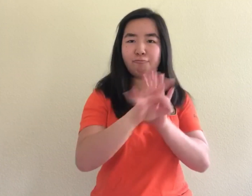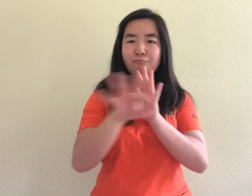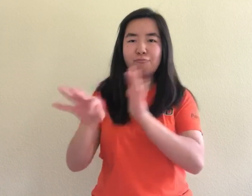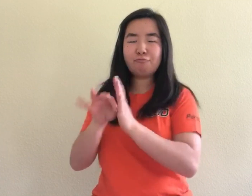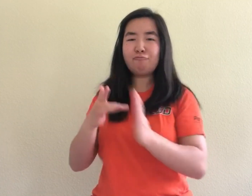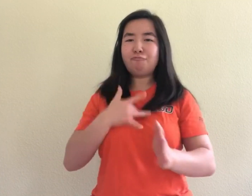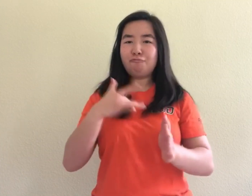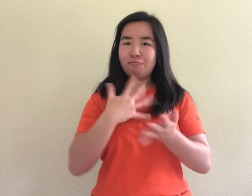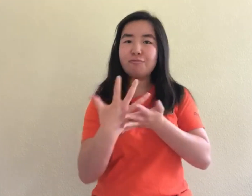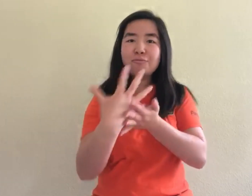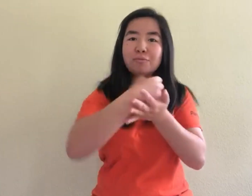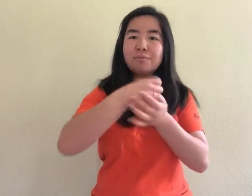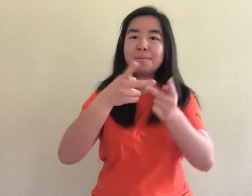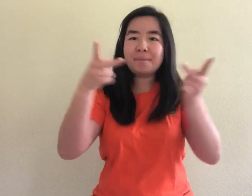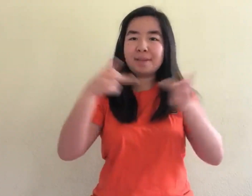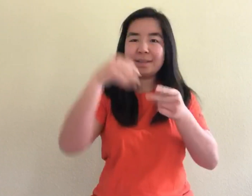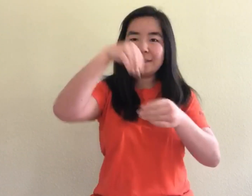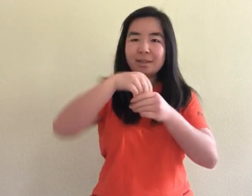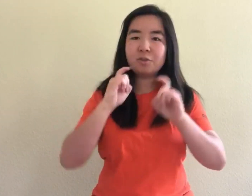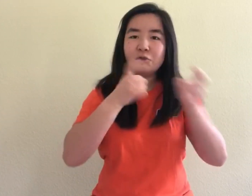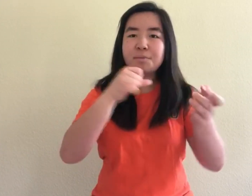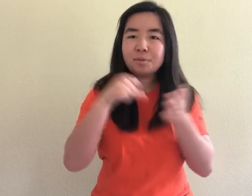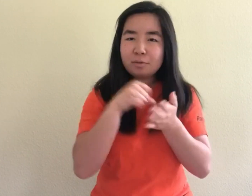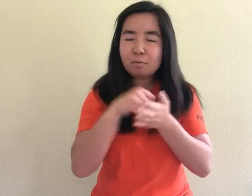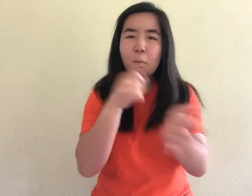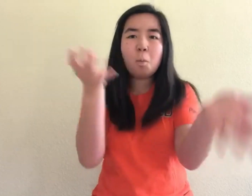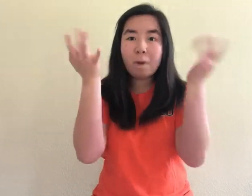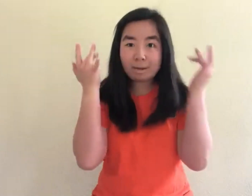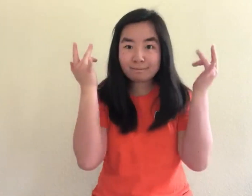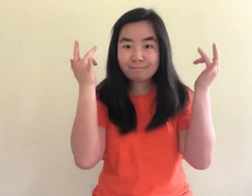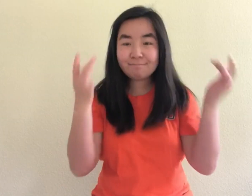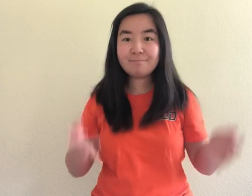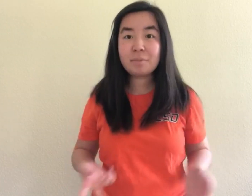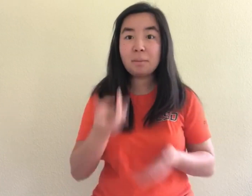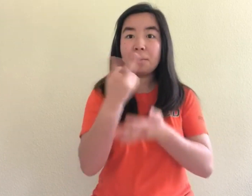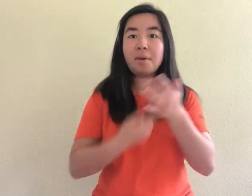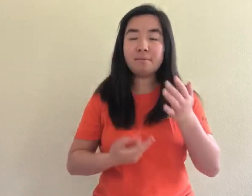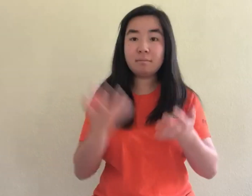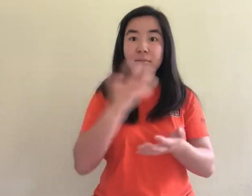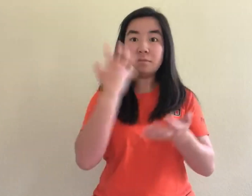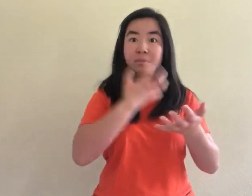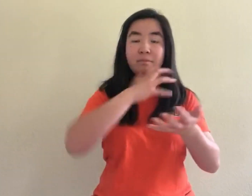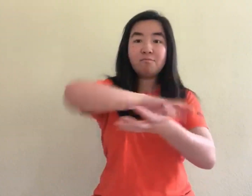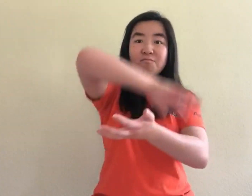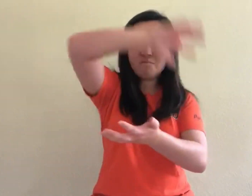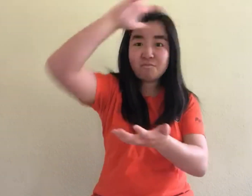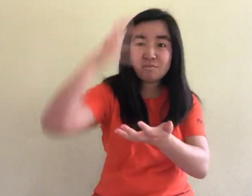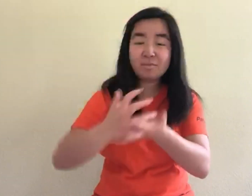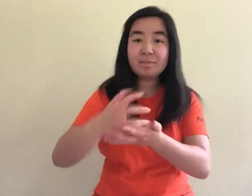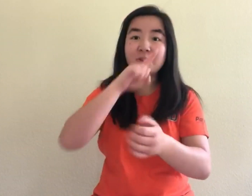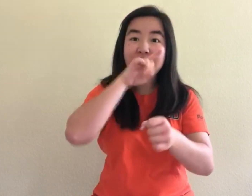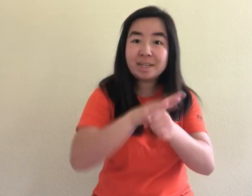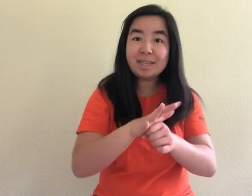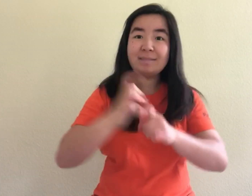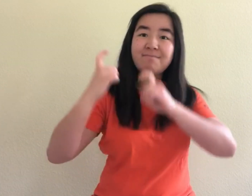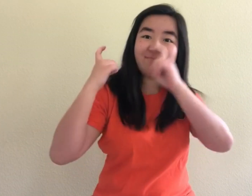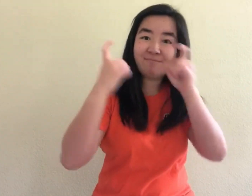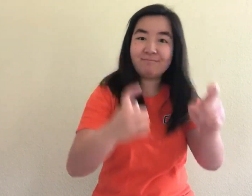They both were chosen and deserve this dedication in the yearbook. And the reason why is they both have dedicated